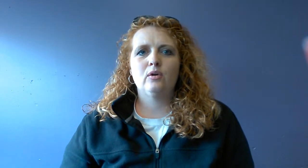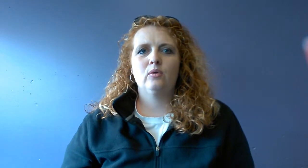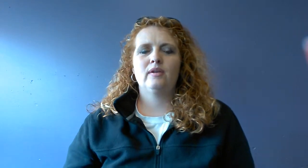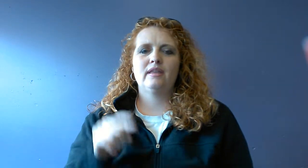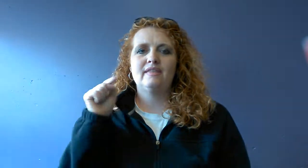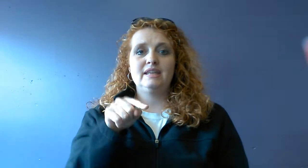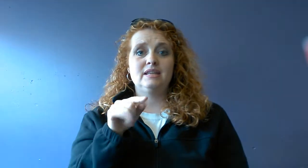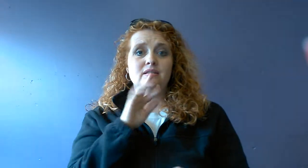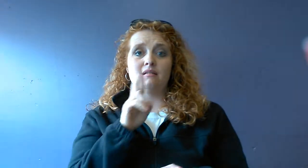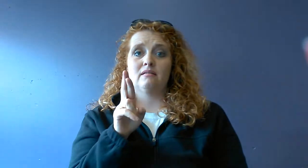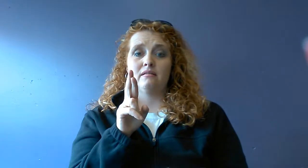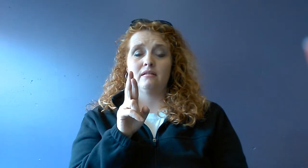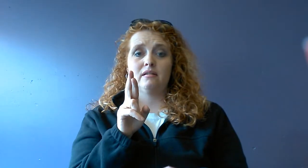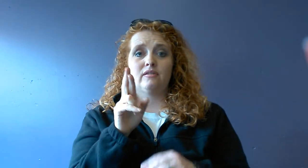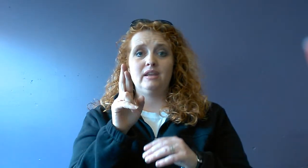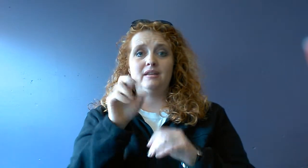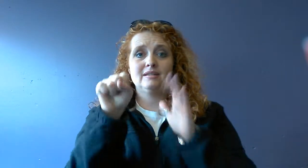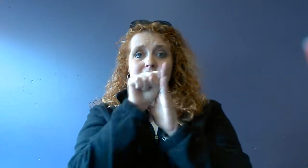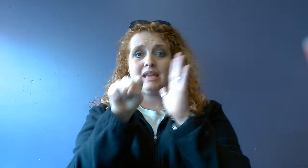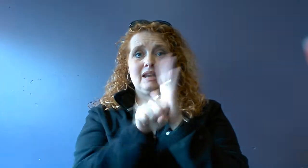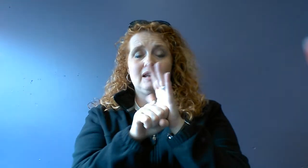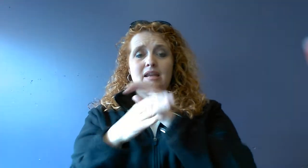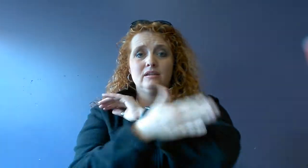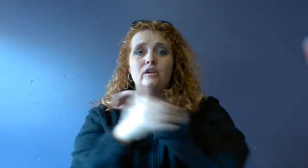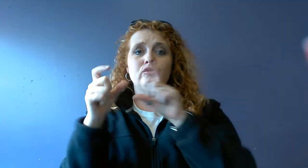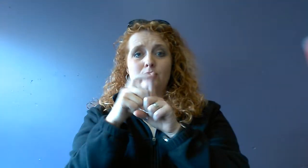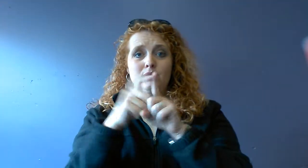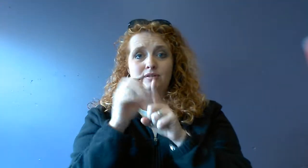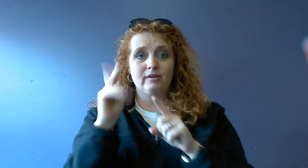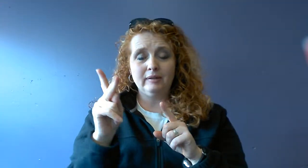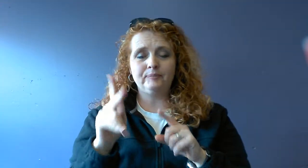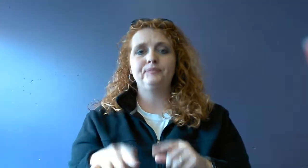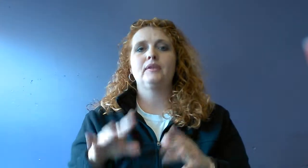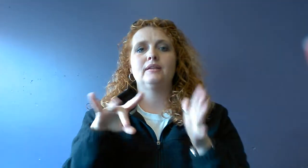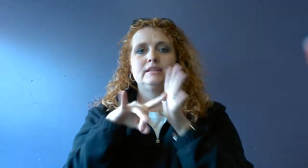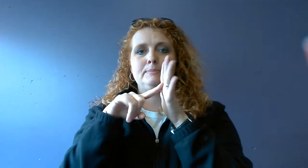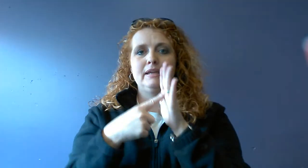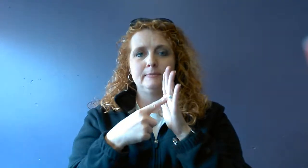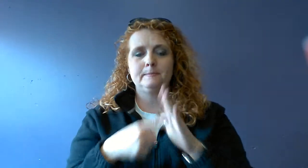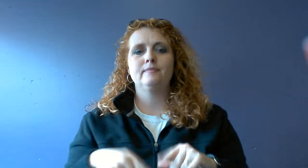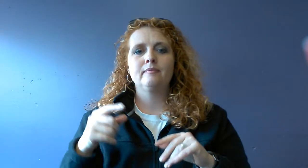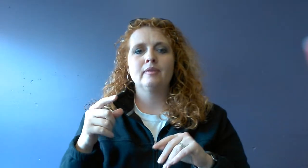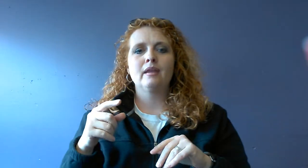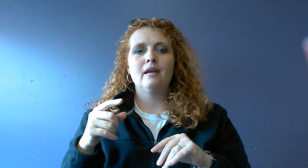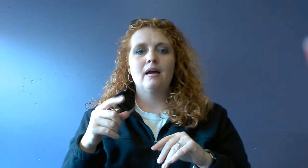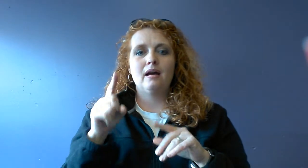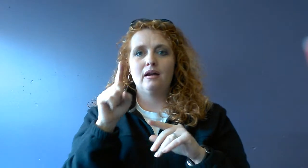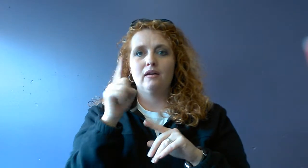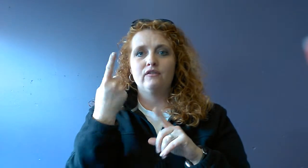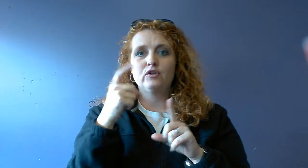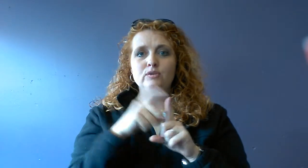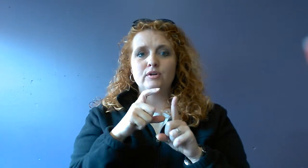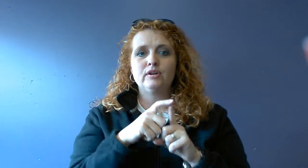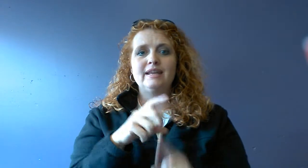So these are the state and country words, okay? Let's begin. First word